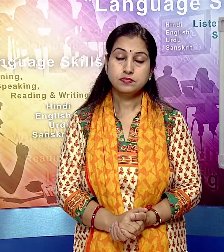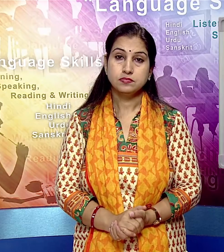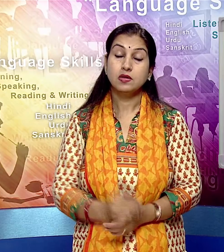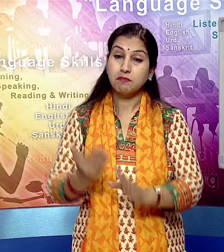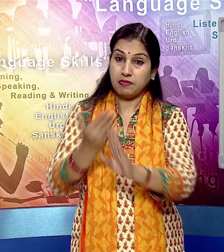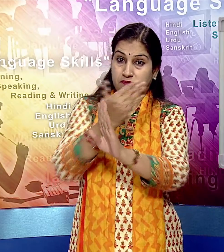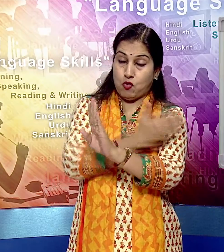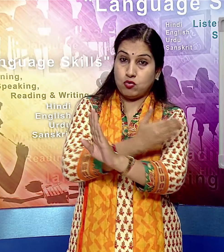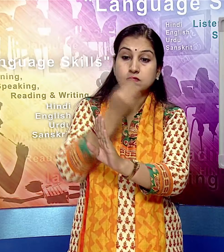pre-preparation is needed,